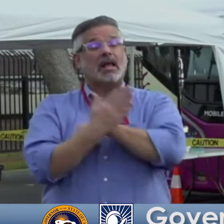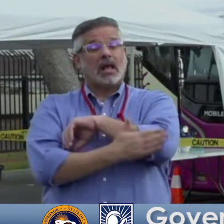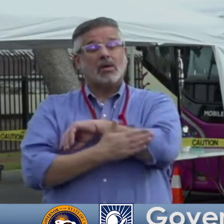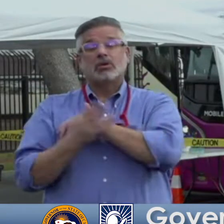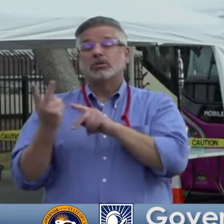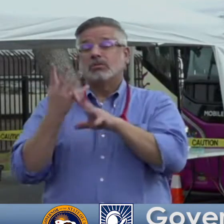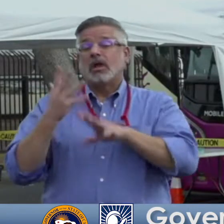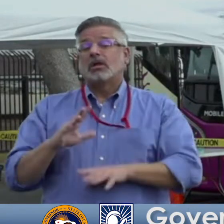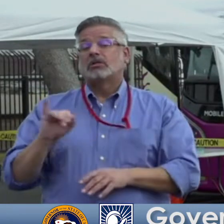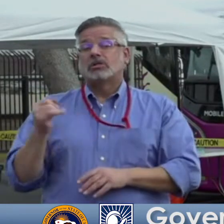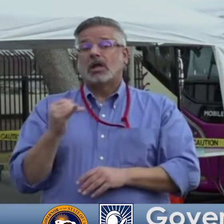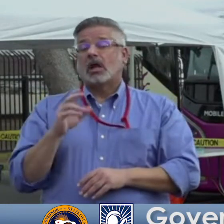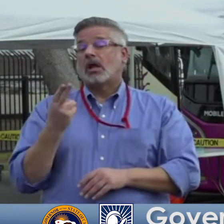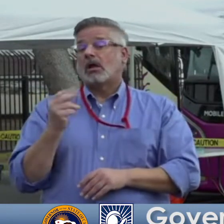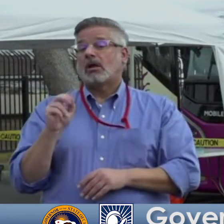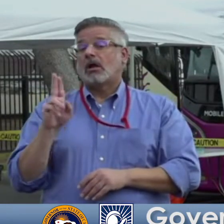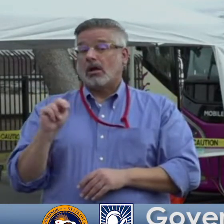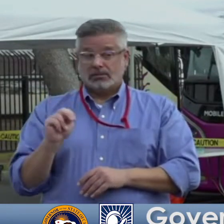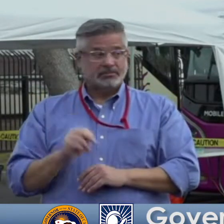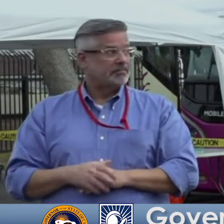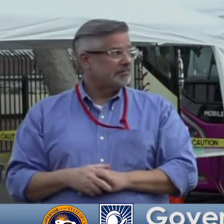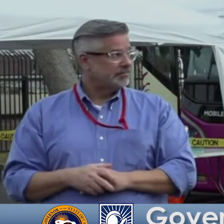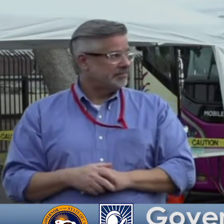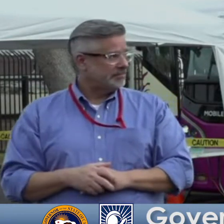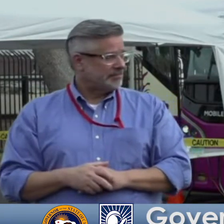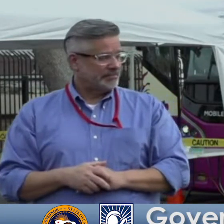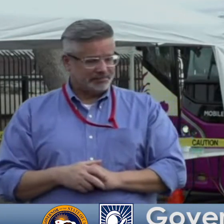County Supervisor Janice Hahn.